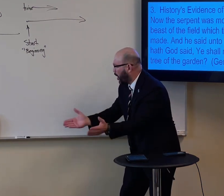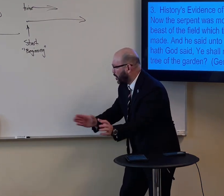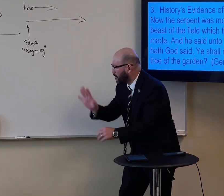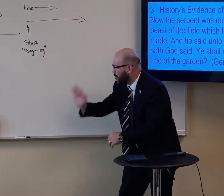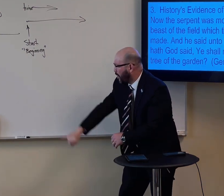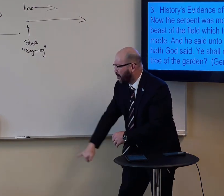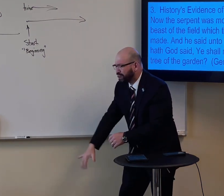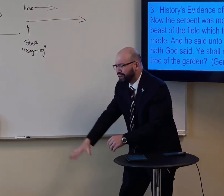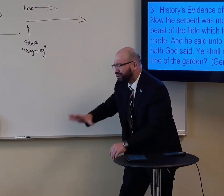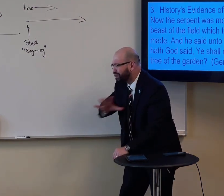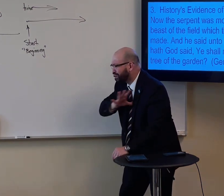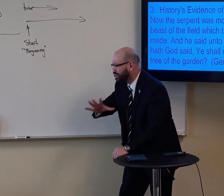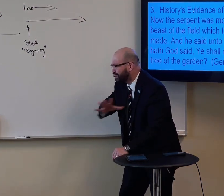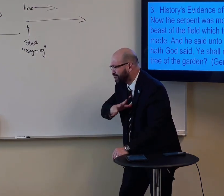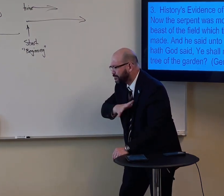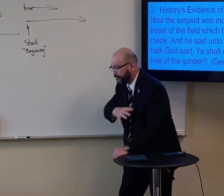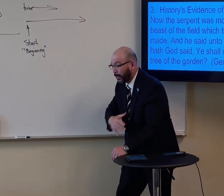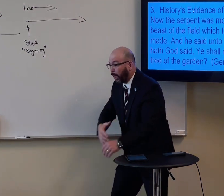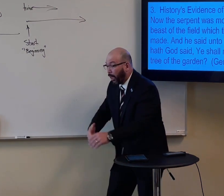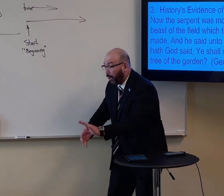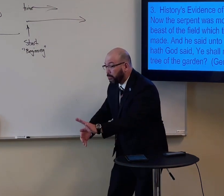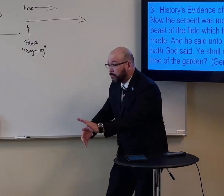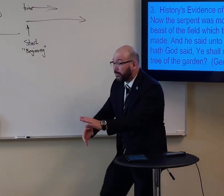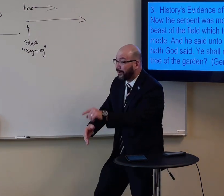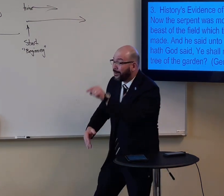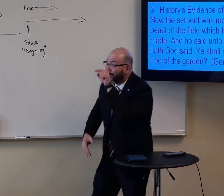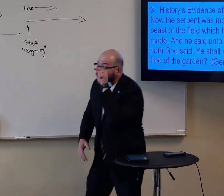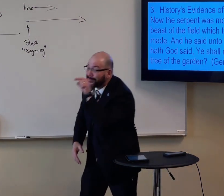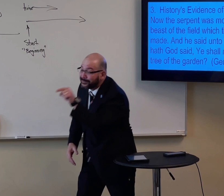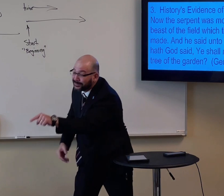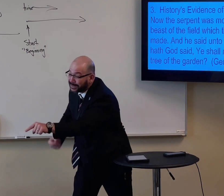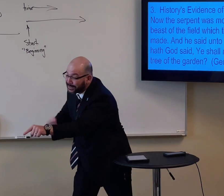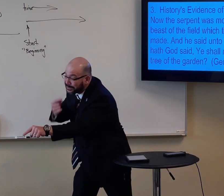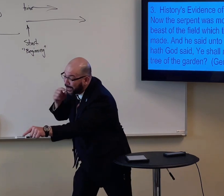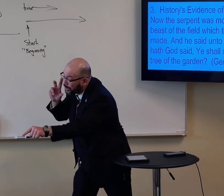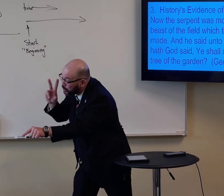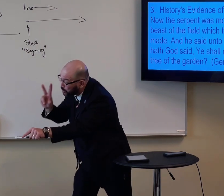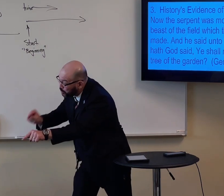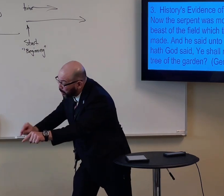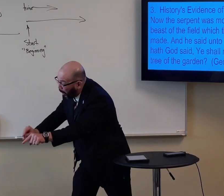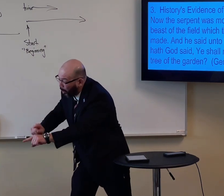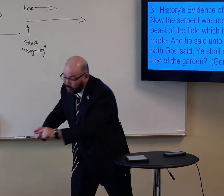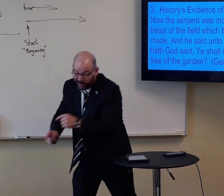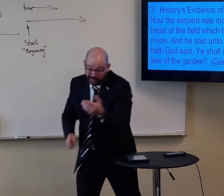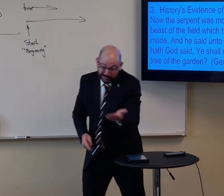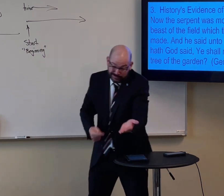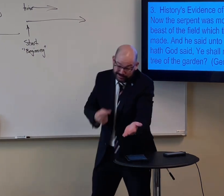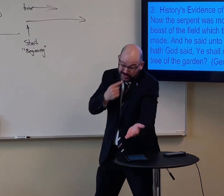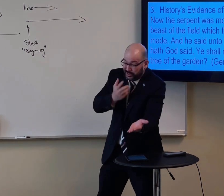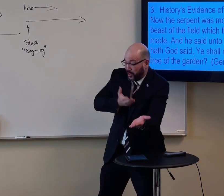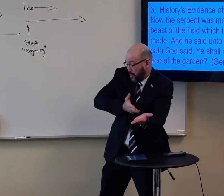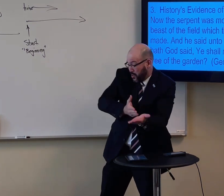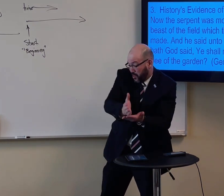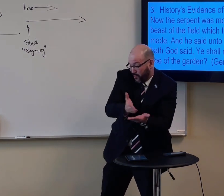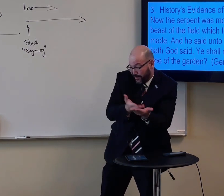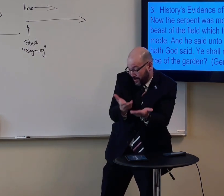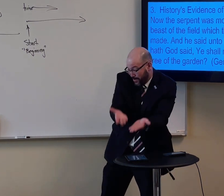And the authors of these, they say, yeah, it's fine. This says no, but this says it's all right.